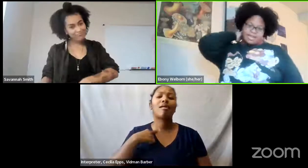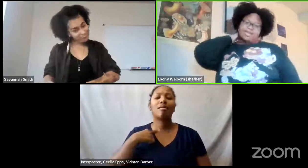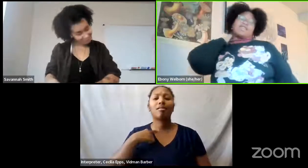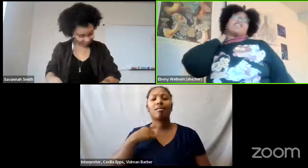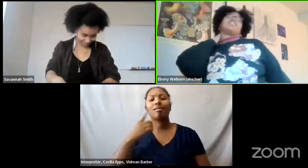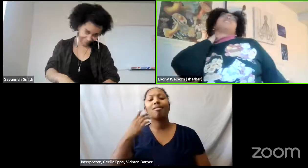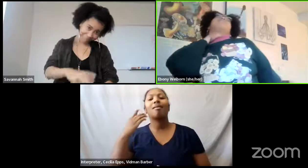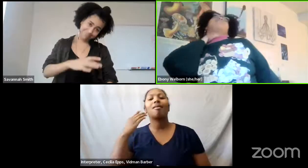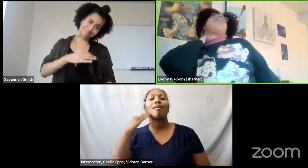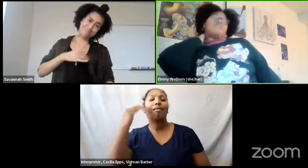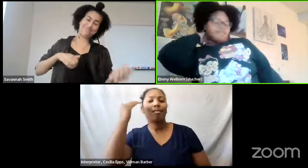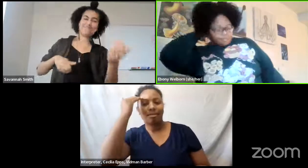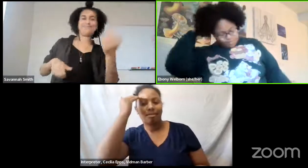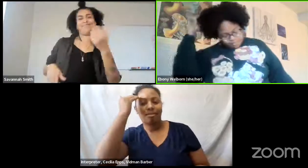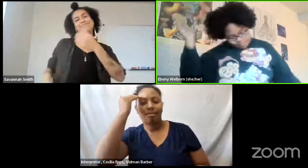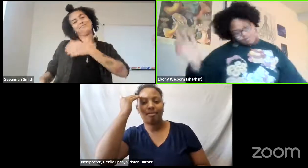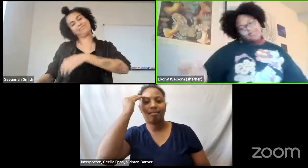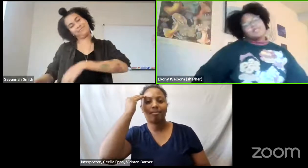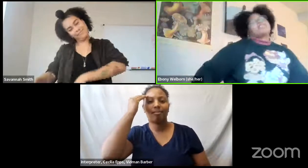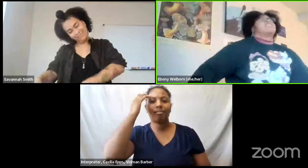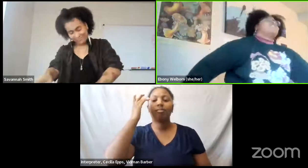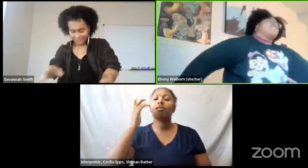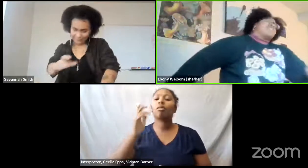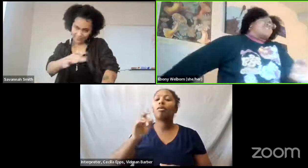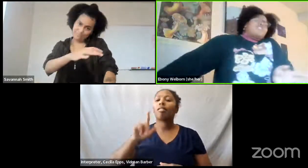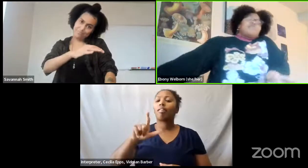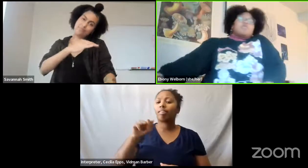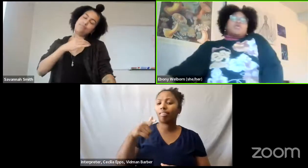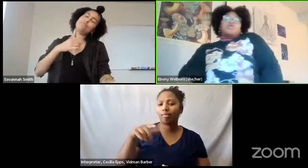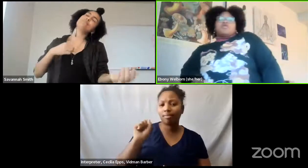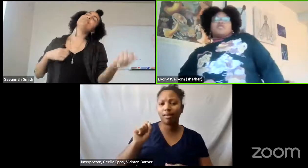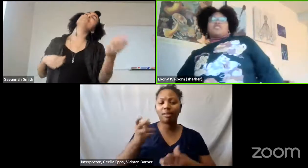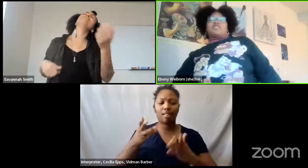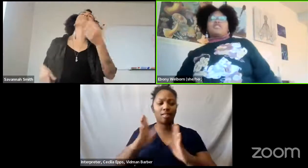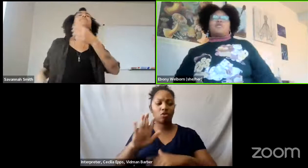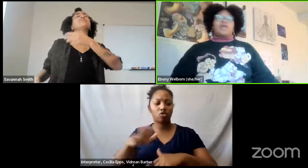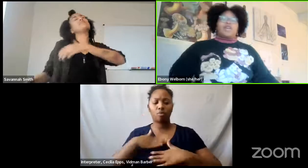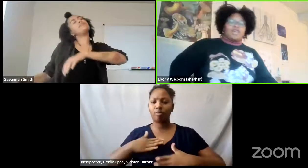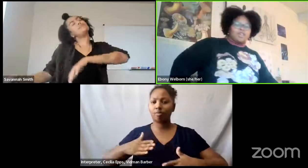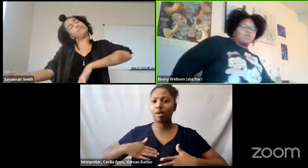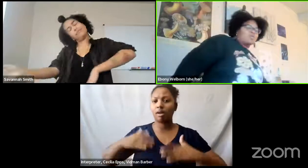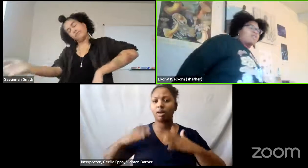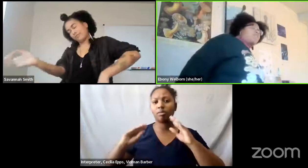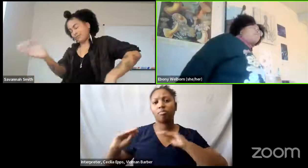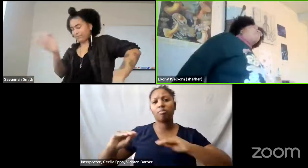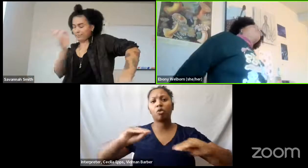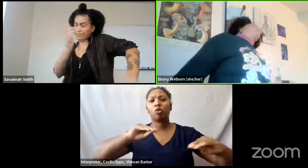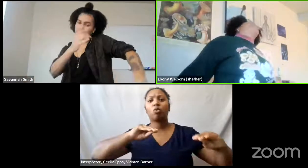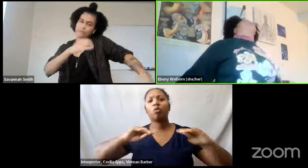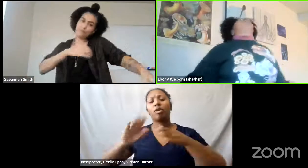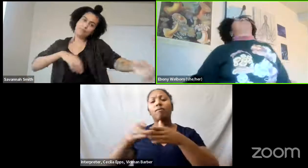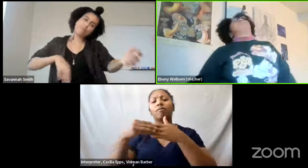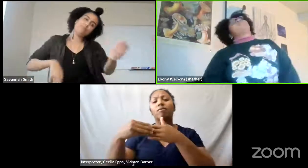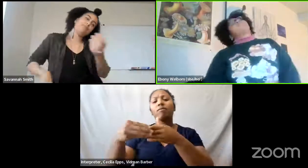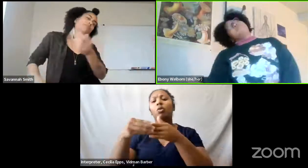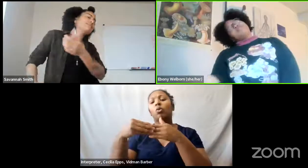your head, and just let yourself move the way you want.